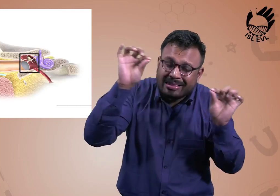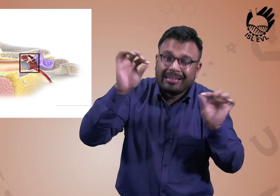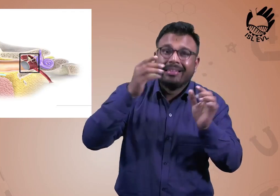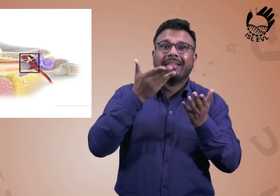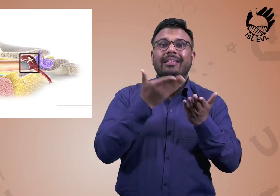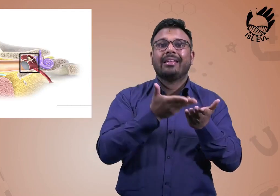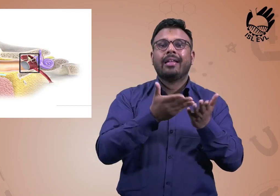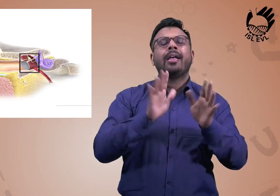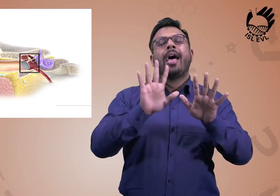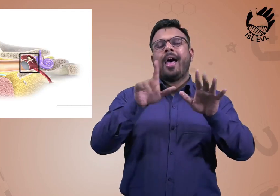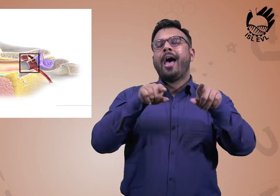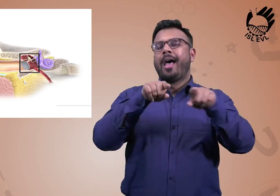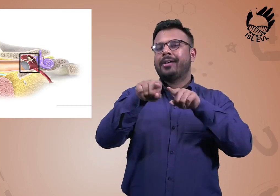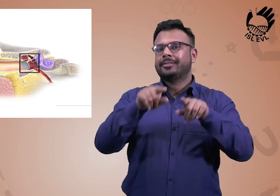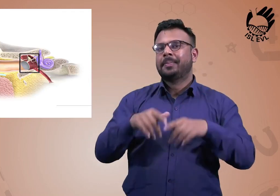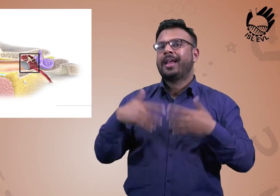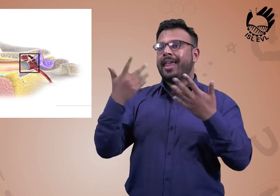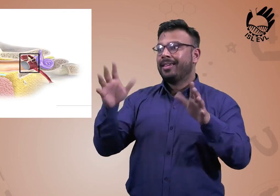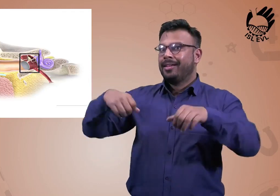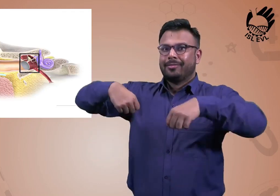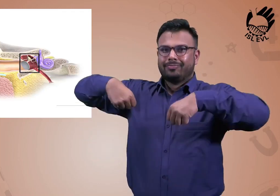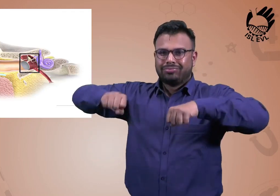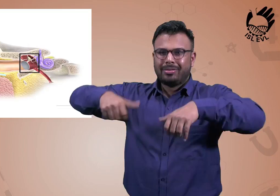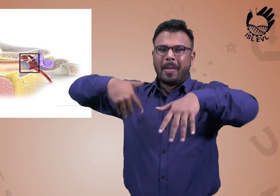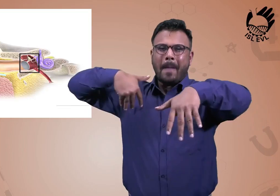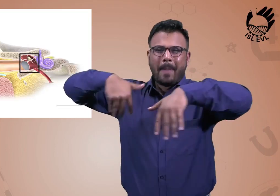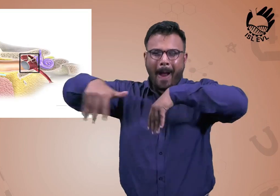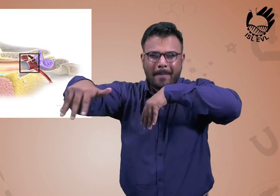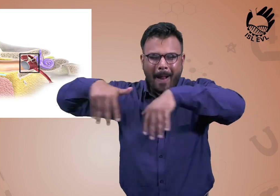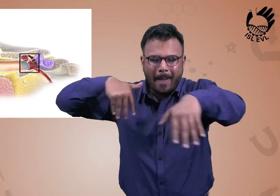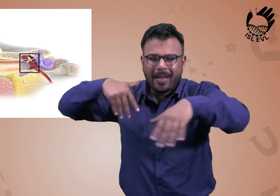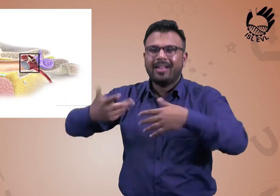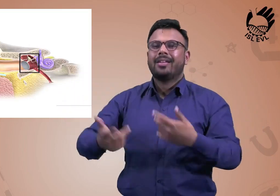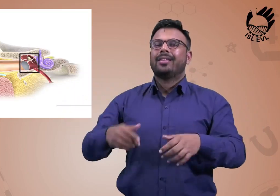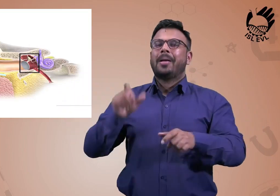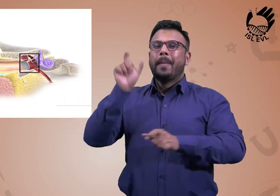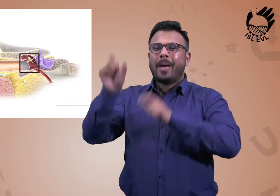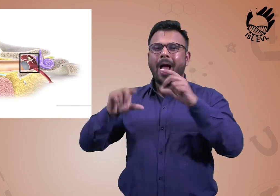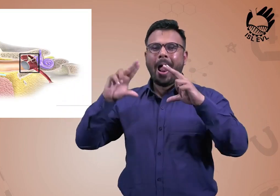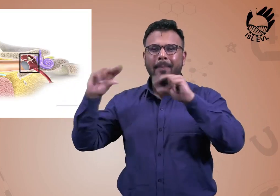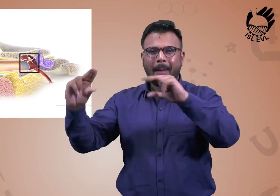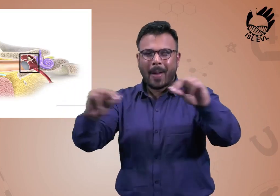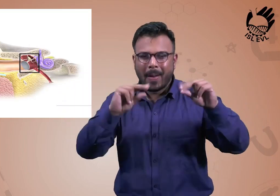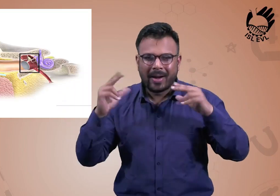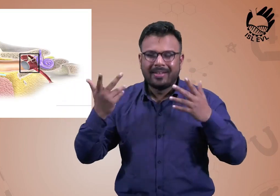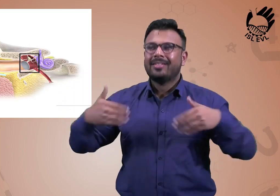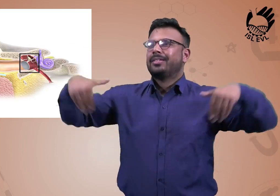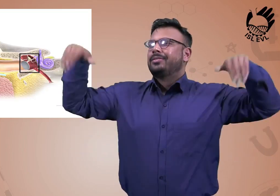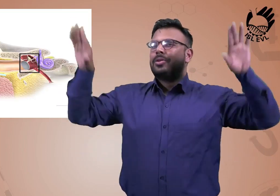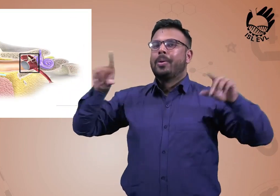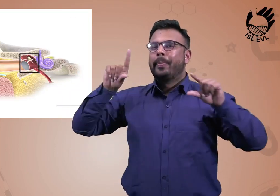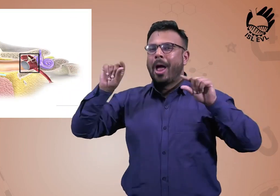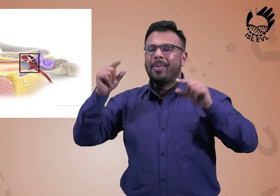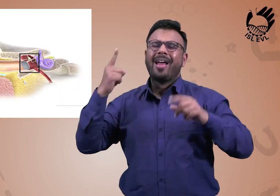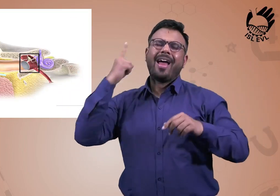We learnt that the sound waves are traveling through the ear canal, and at the end of the ear